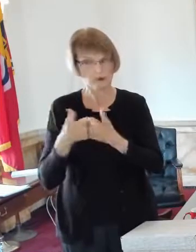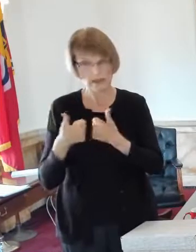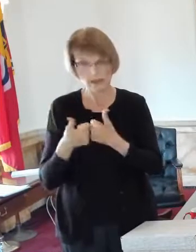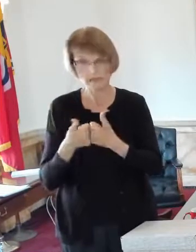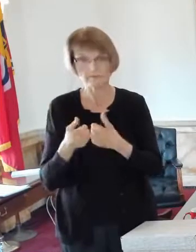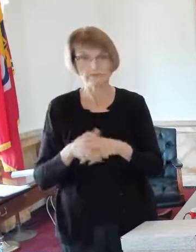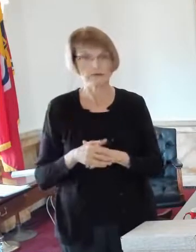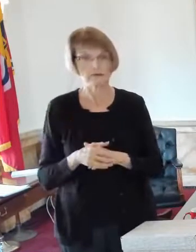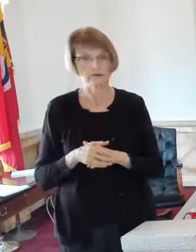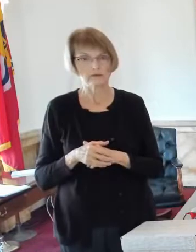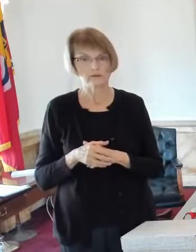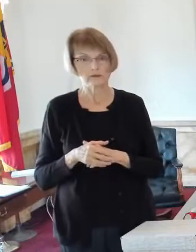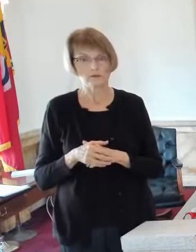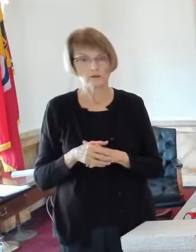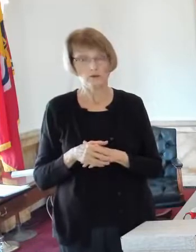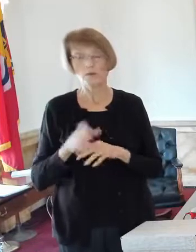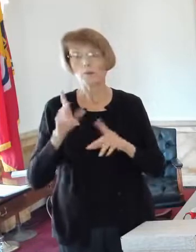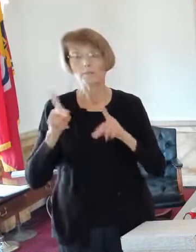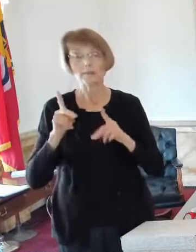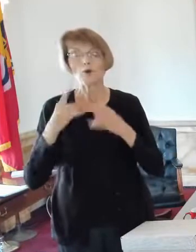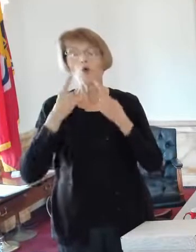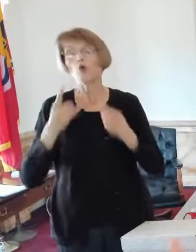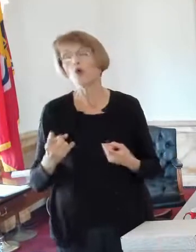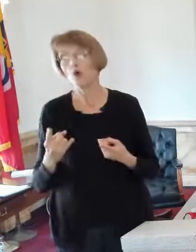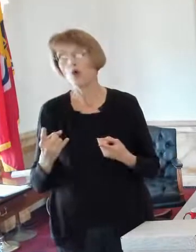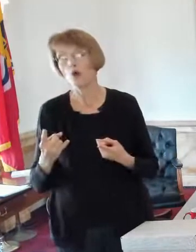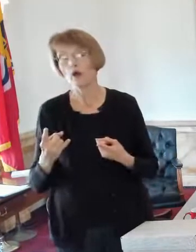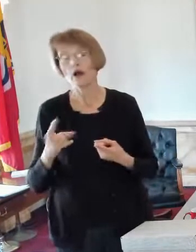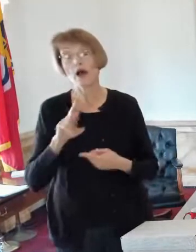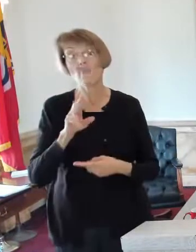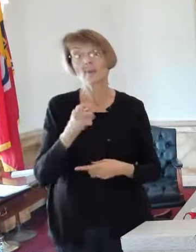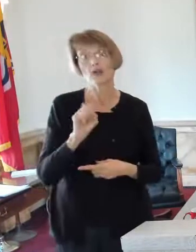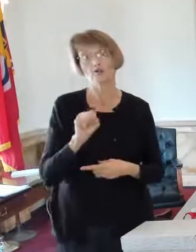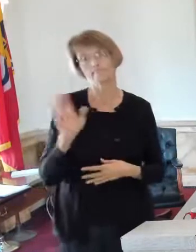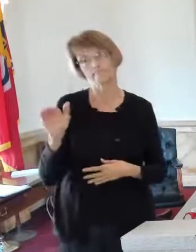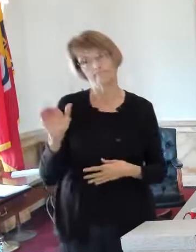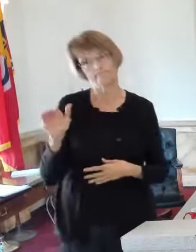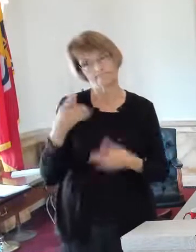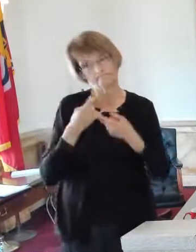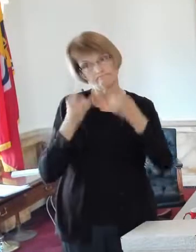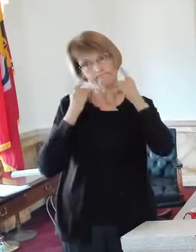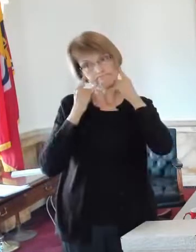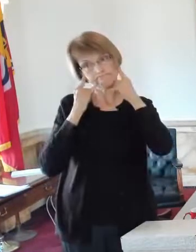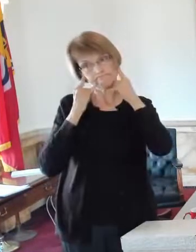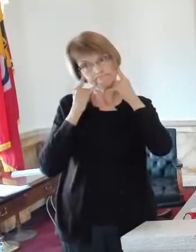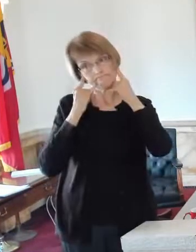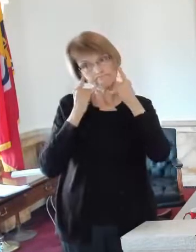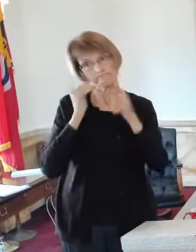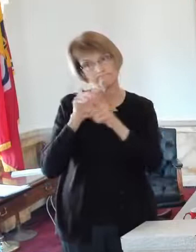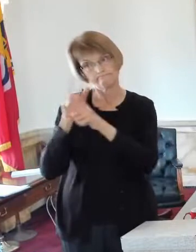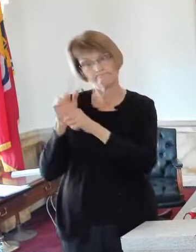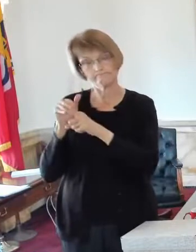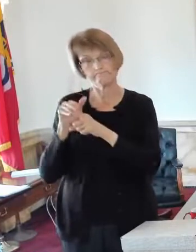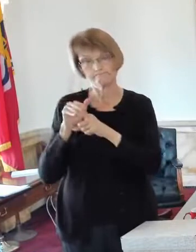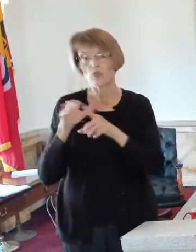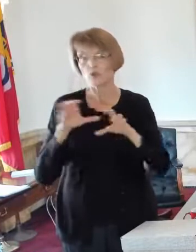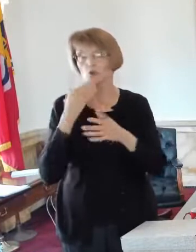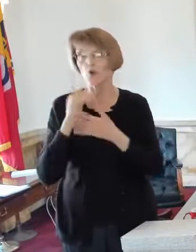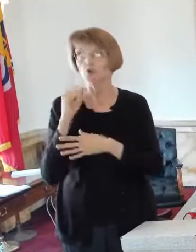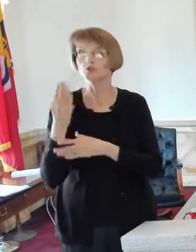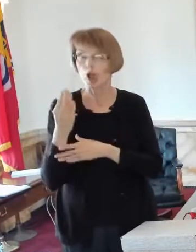didn't have on masks, the ushers were coming by and saying to people, hey, get your mask back on. So they're doing a good job